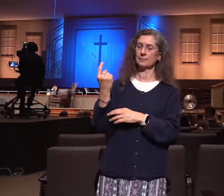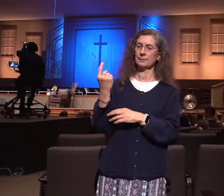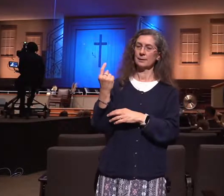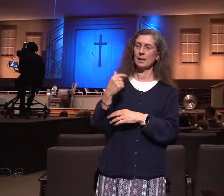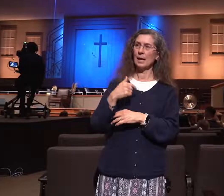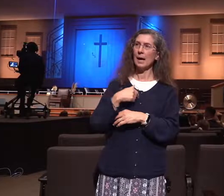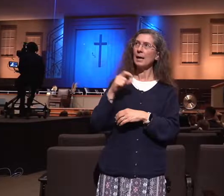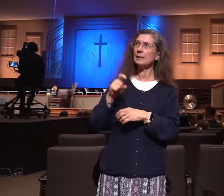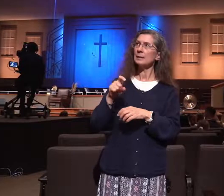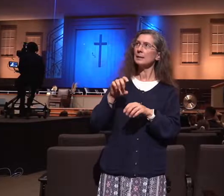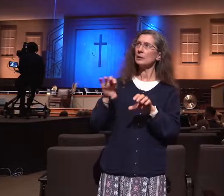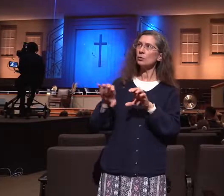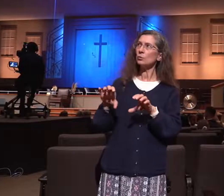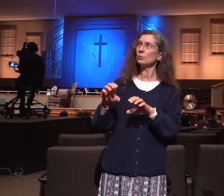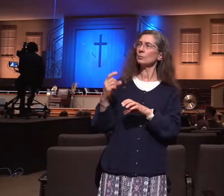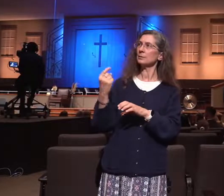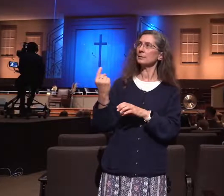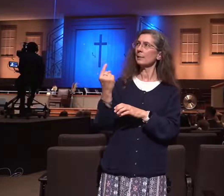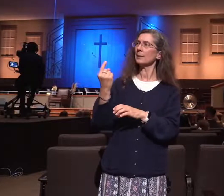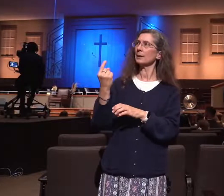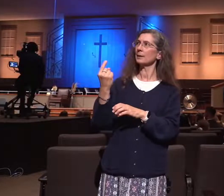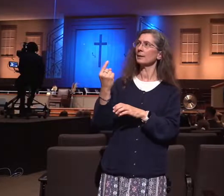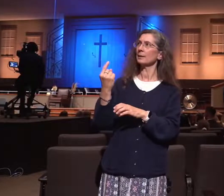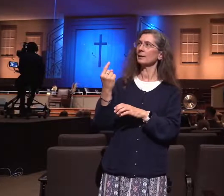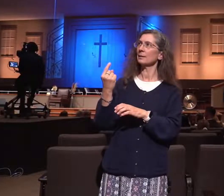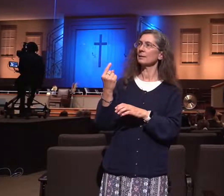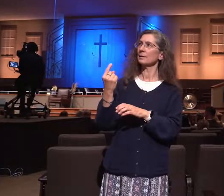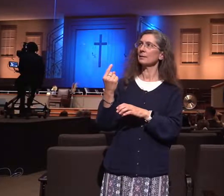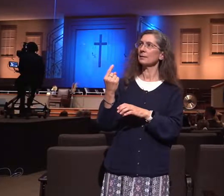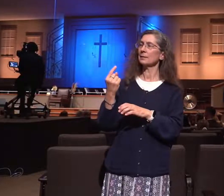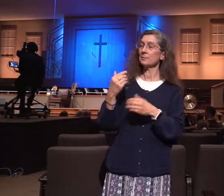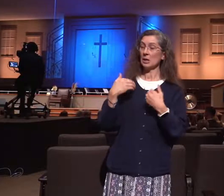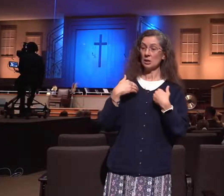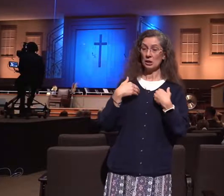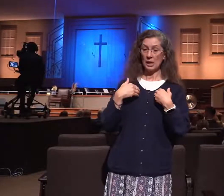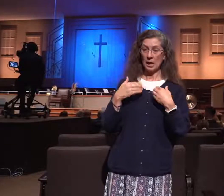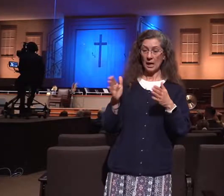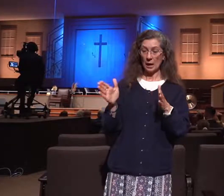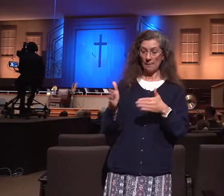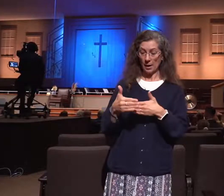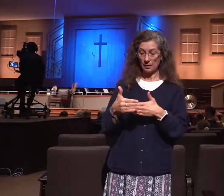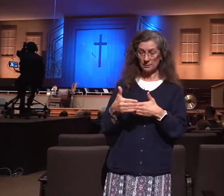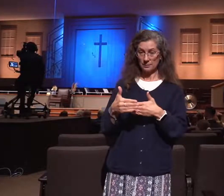I've got to do something. She had an alabaster box.